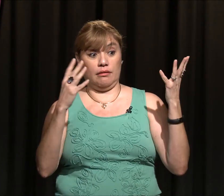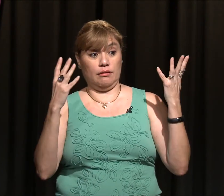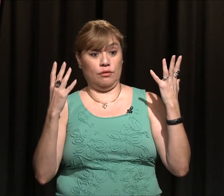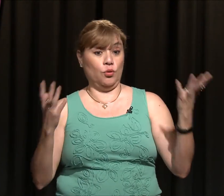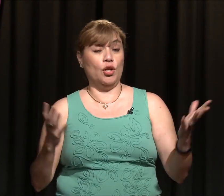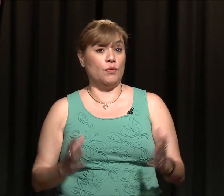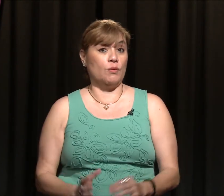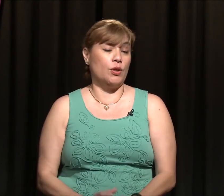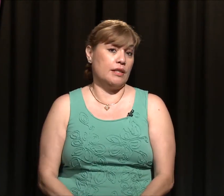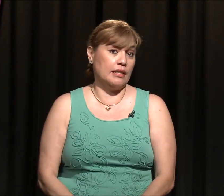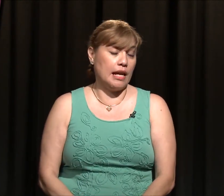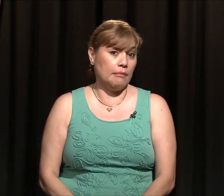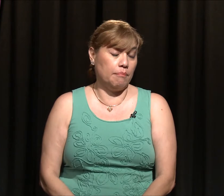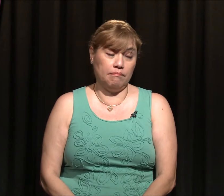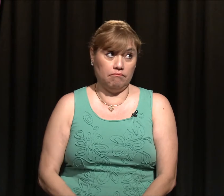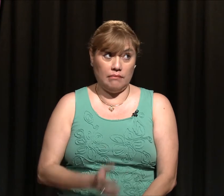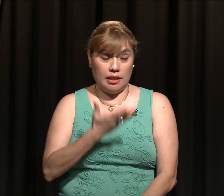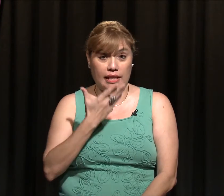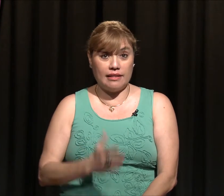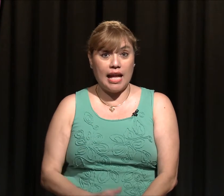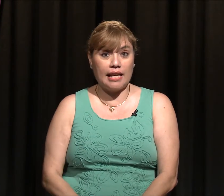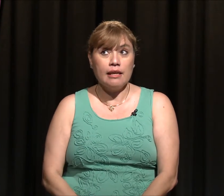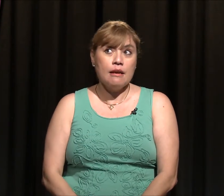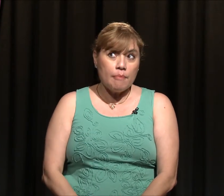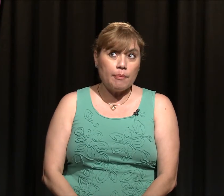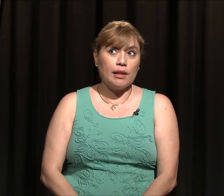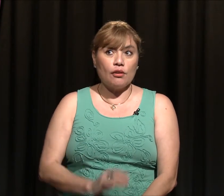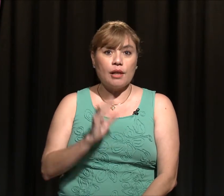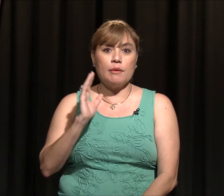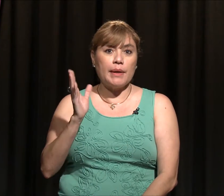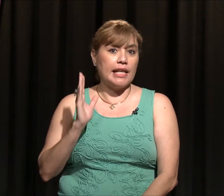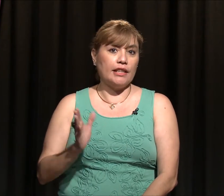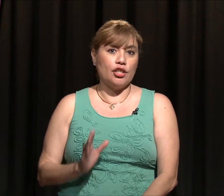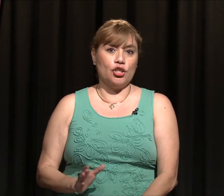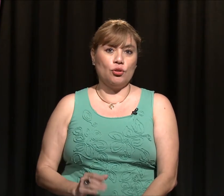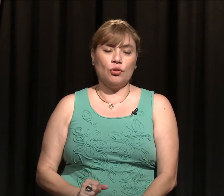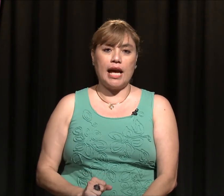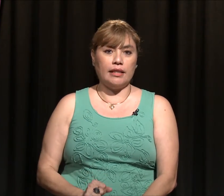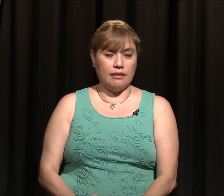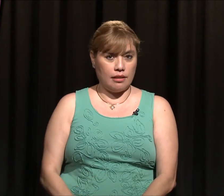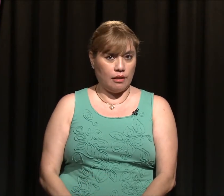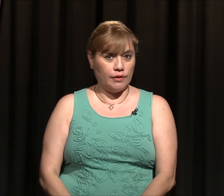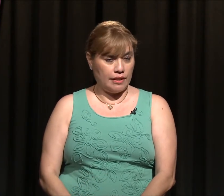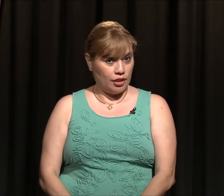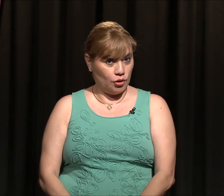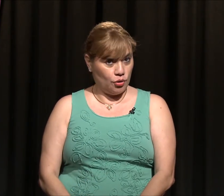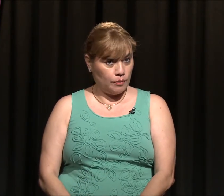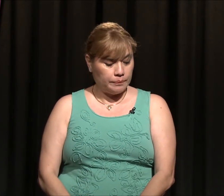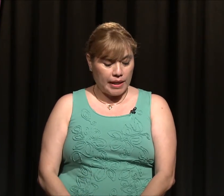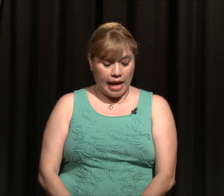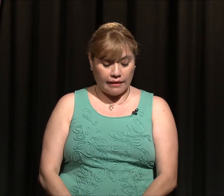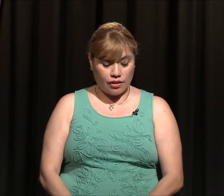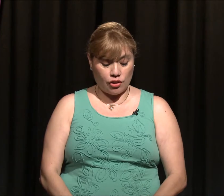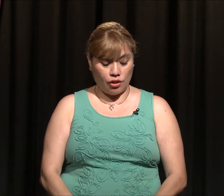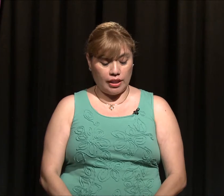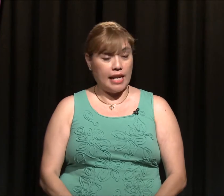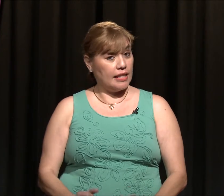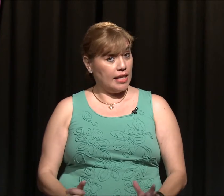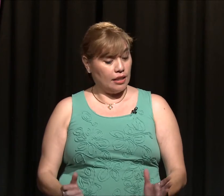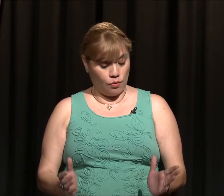200 words in that slide, people are going to be paying attention to that instead of listening to you. And that's not the idea that you